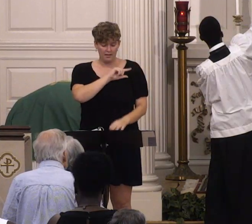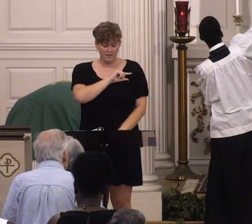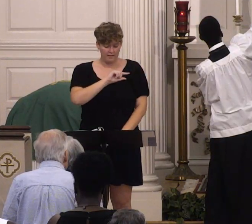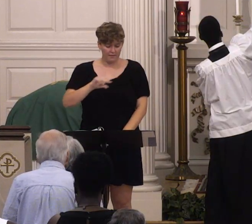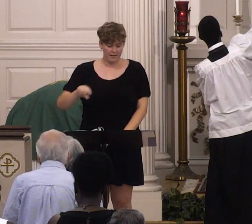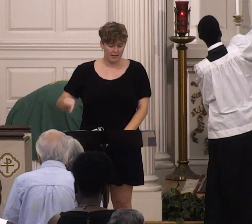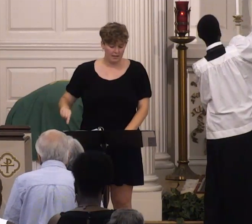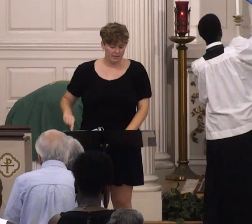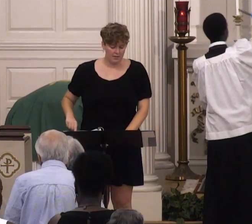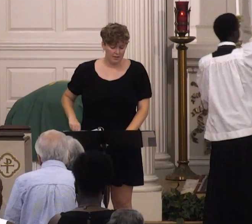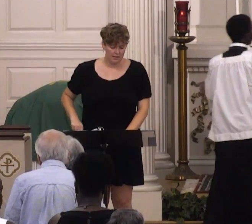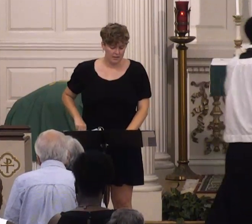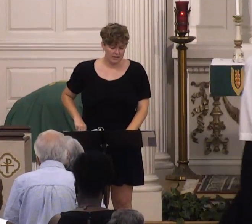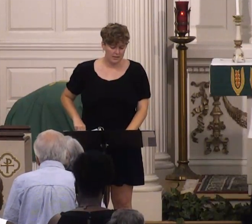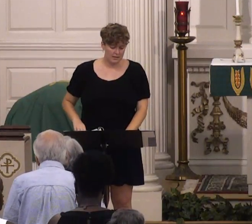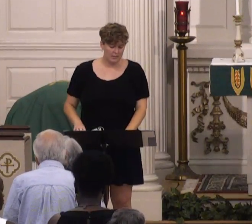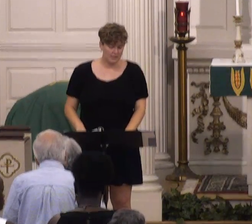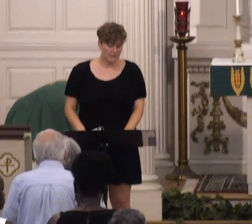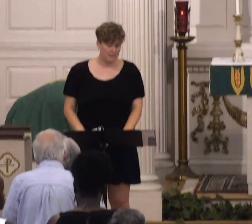save,